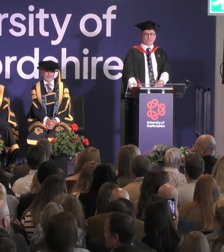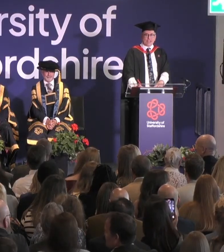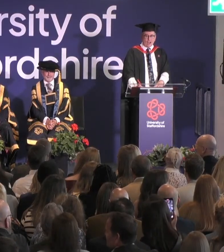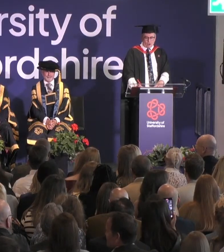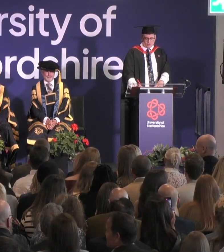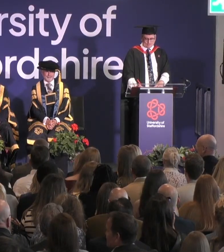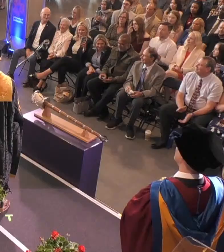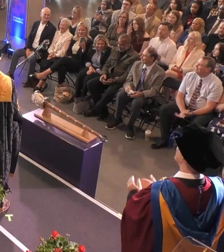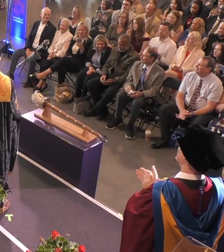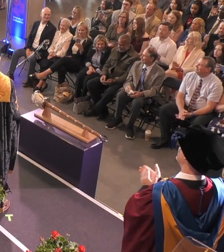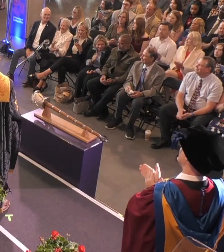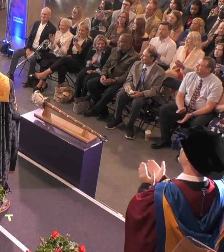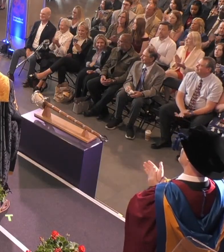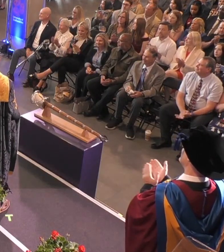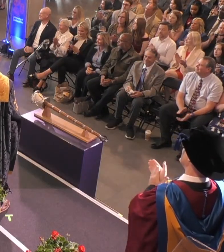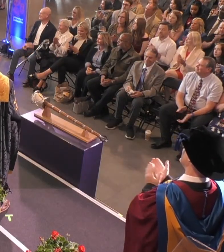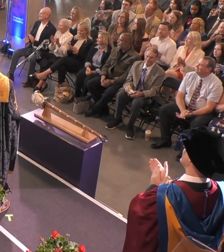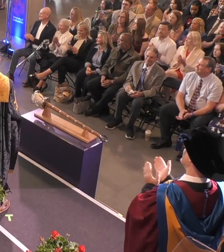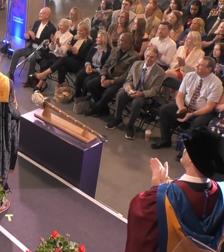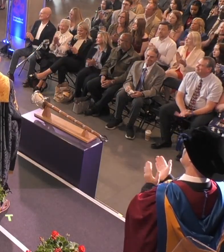Kylie McDowell.